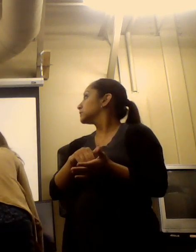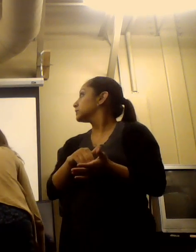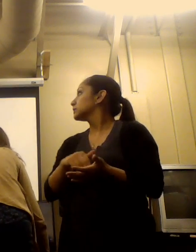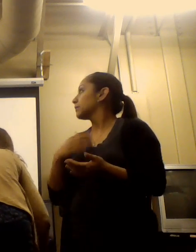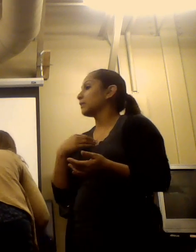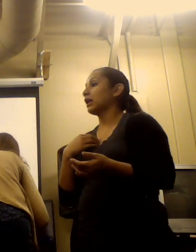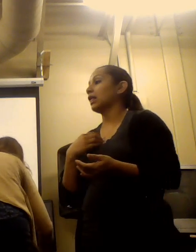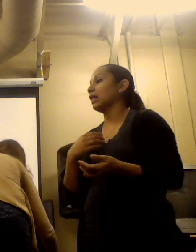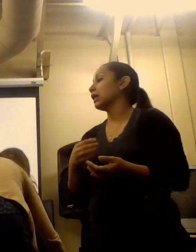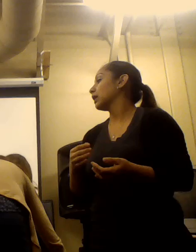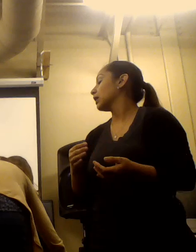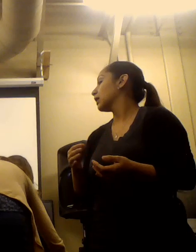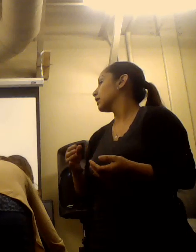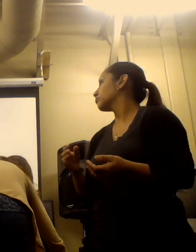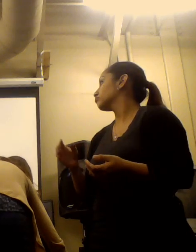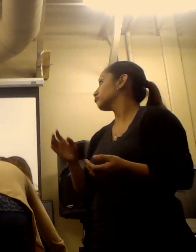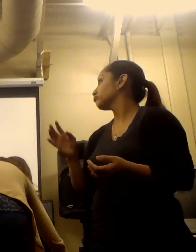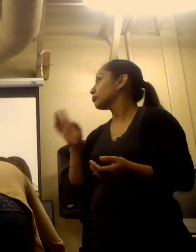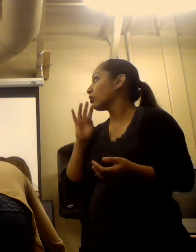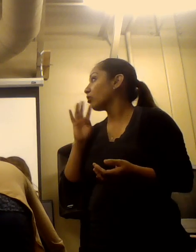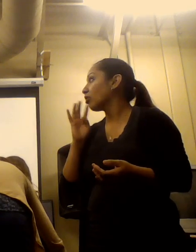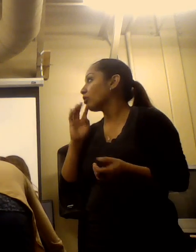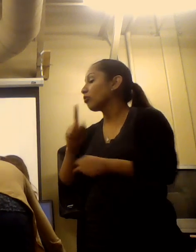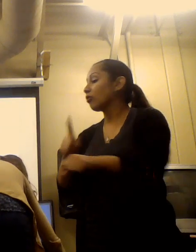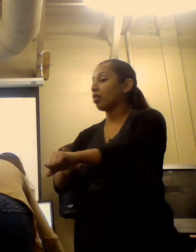so long.